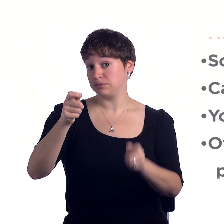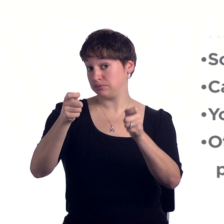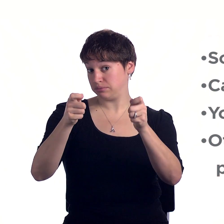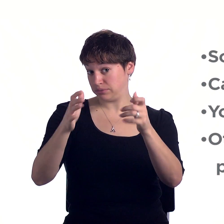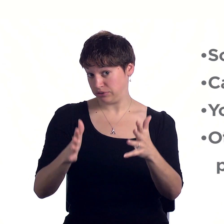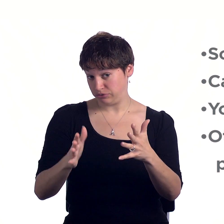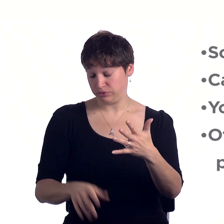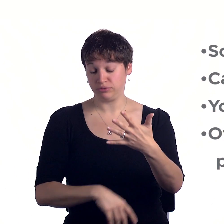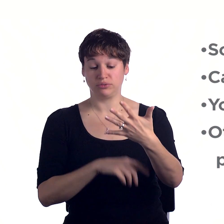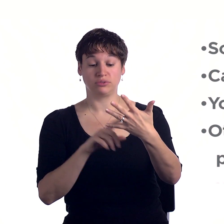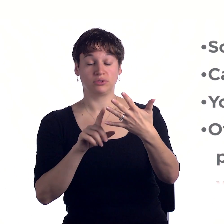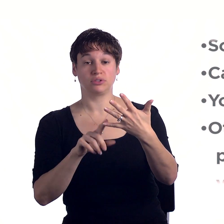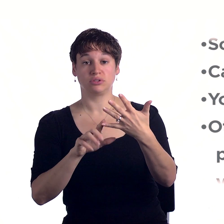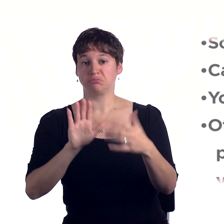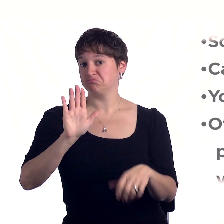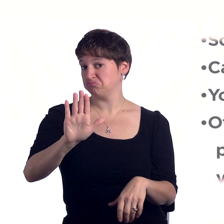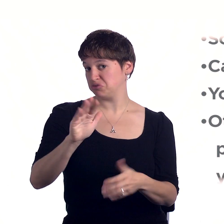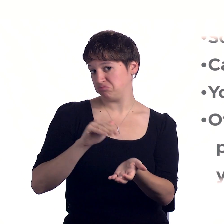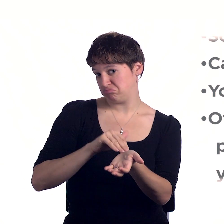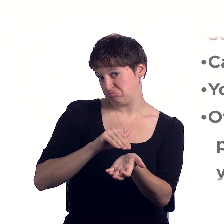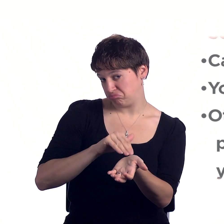case manager, your doctor,